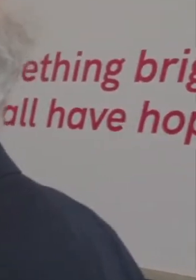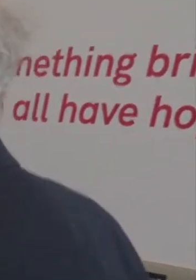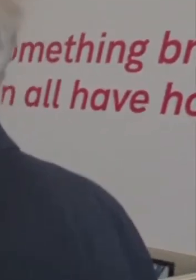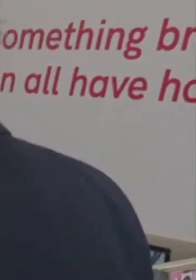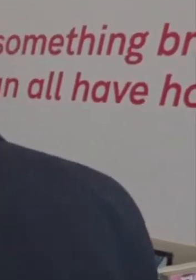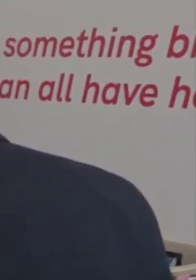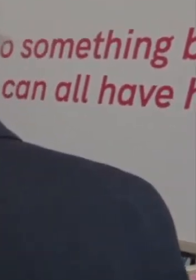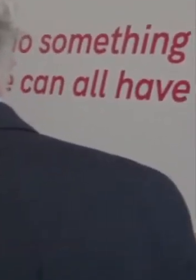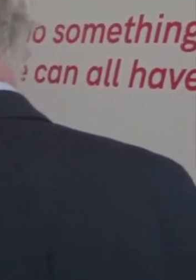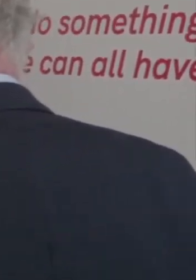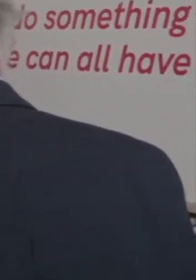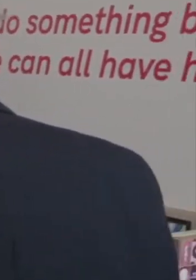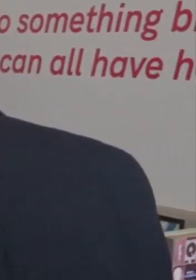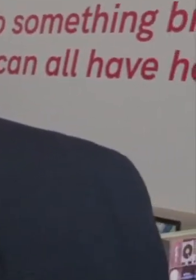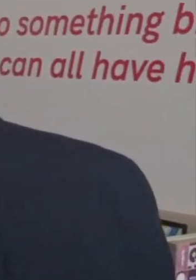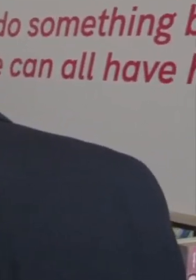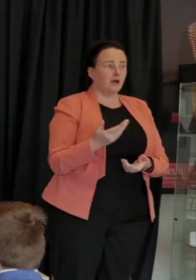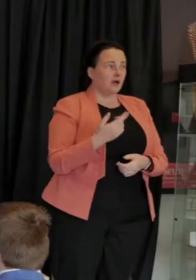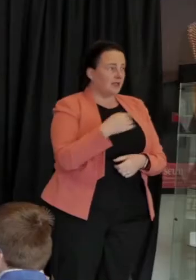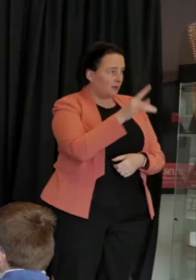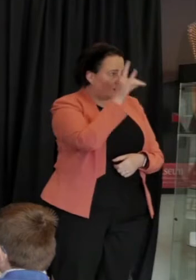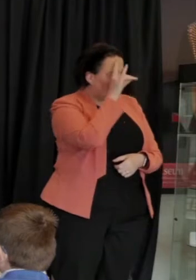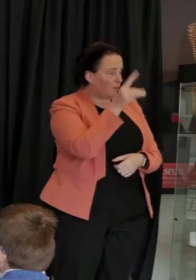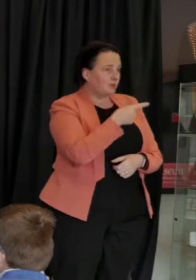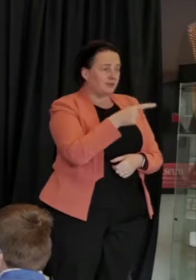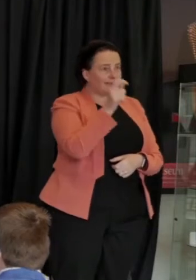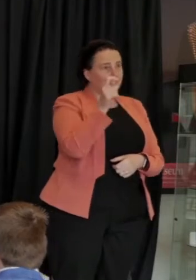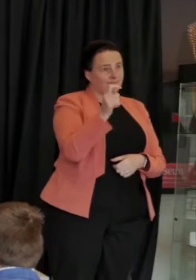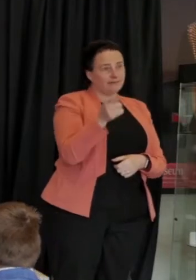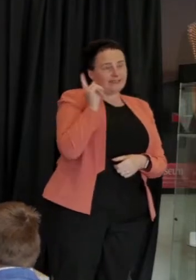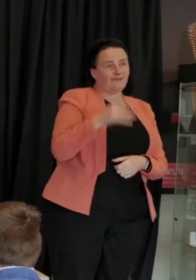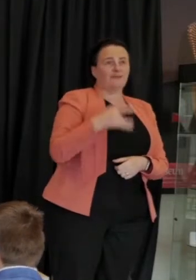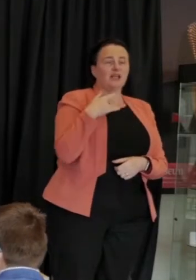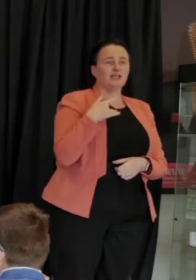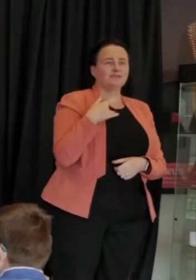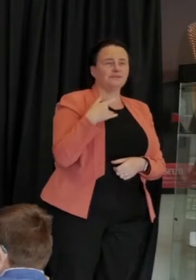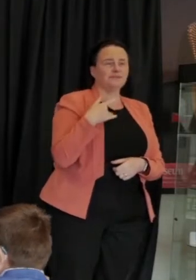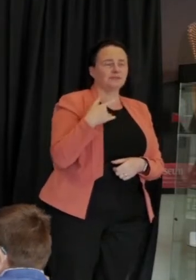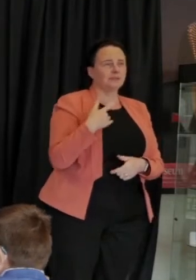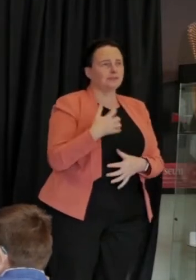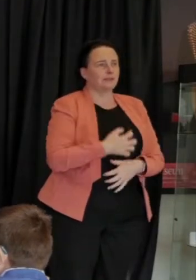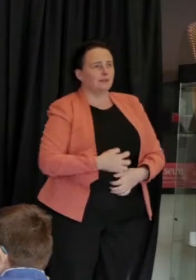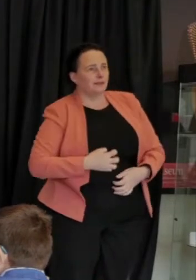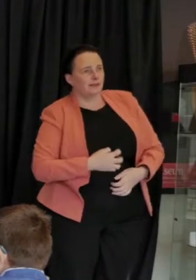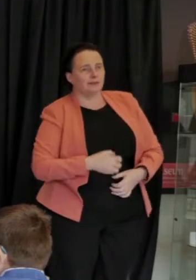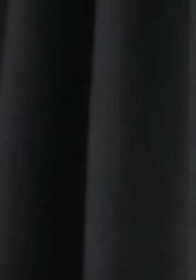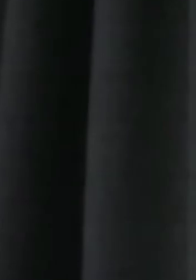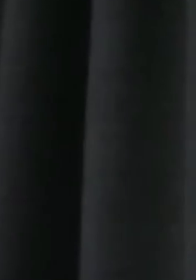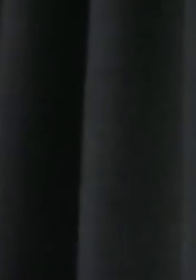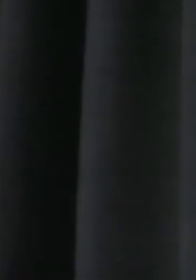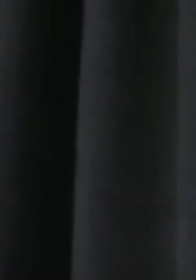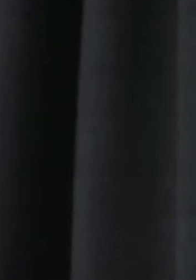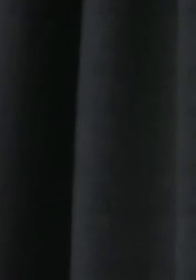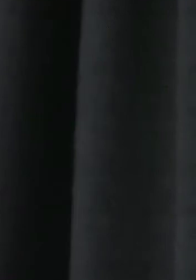you must have, and I hope you did, find therapeutic in coming to terms with what happened to you,